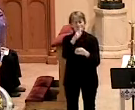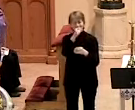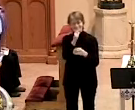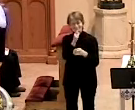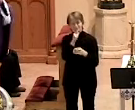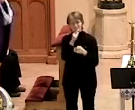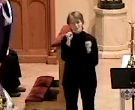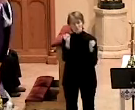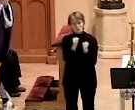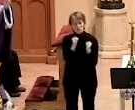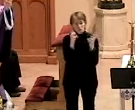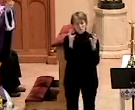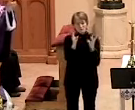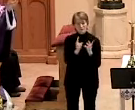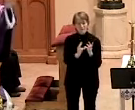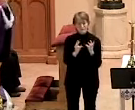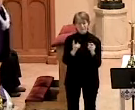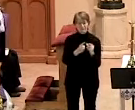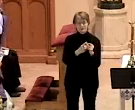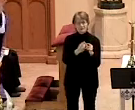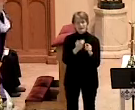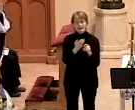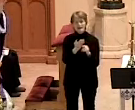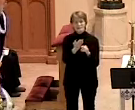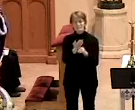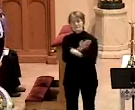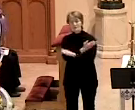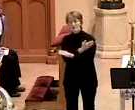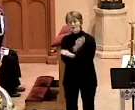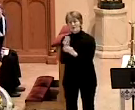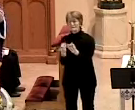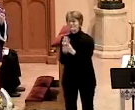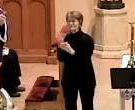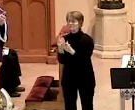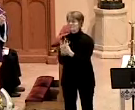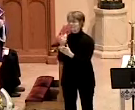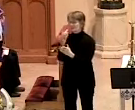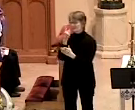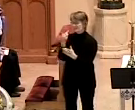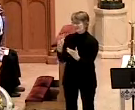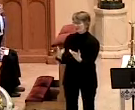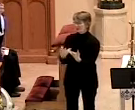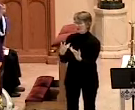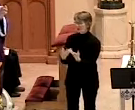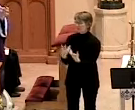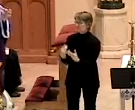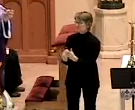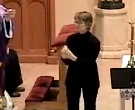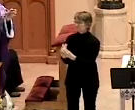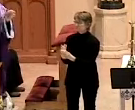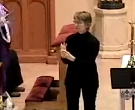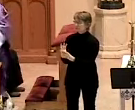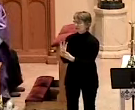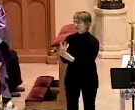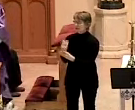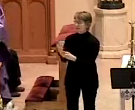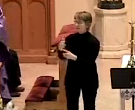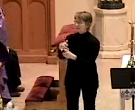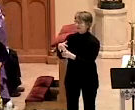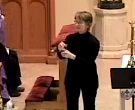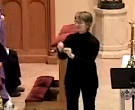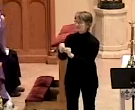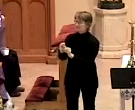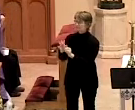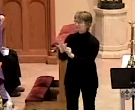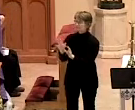and getting past where things are starting to melt, where we start to see grass coming and the leaves starting to